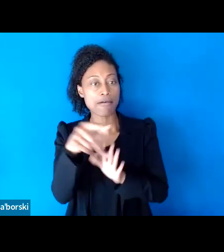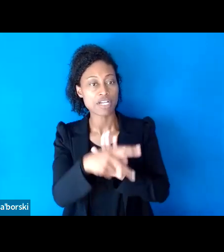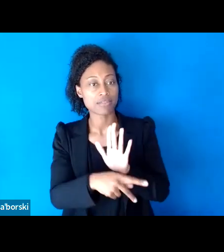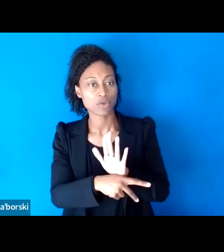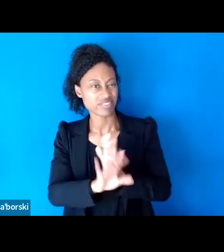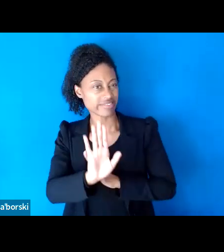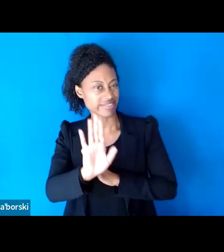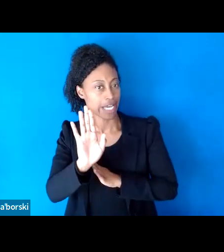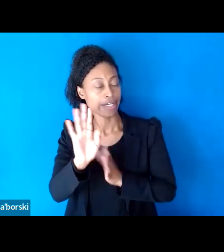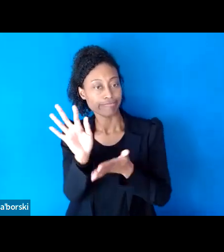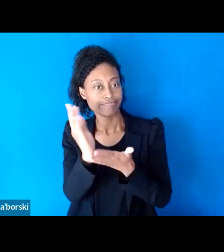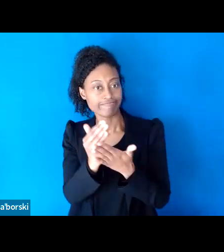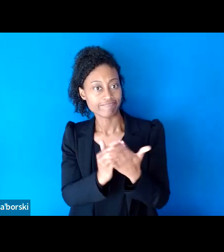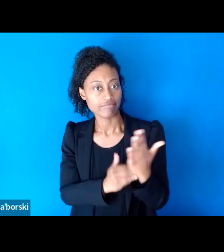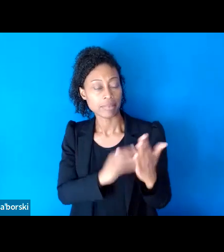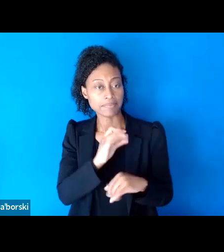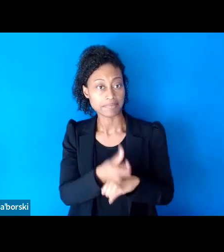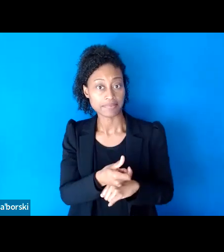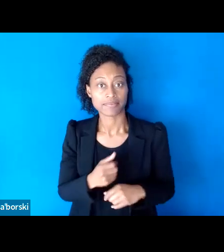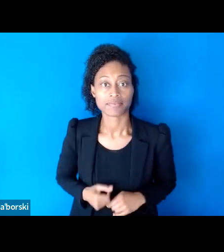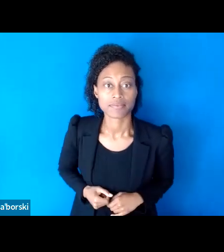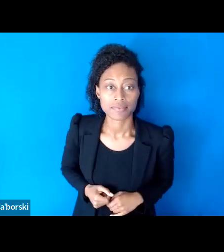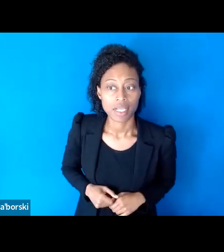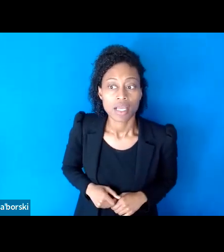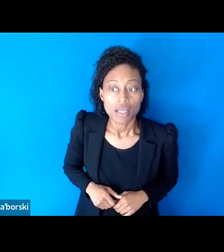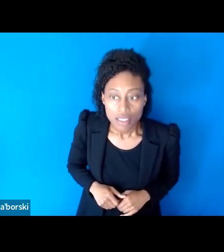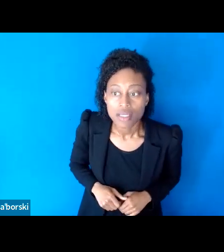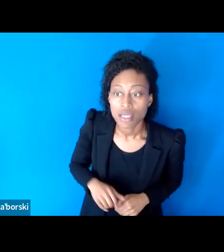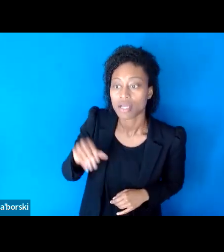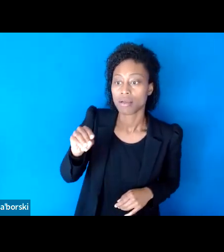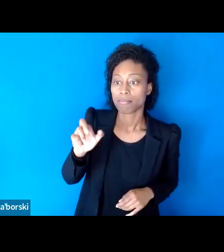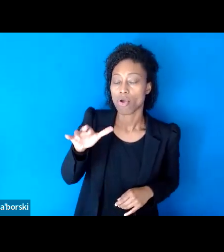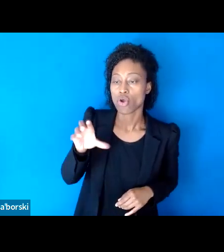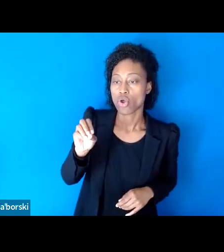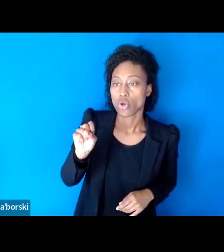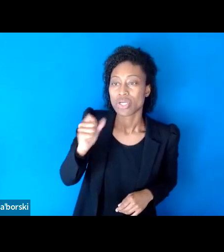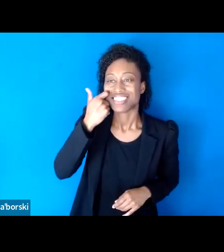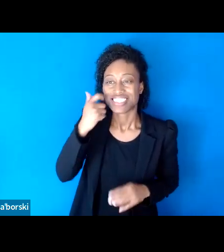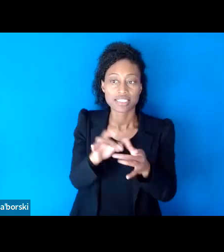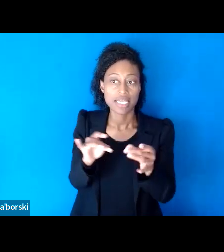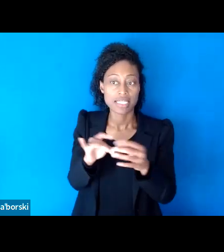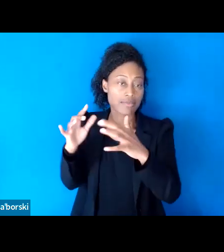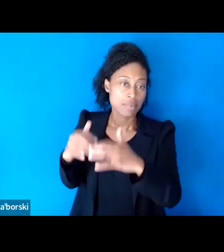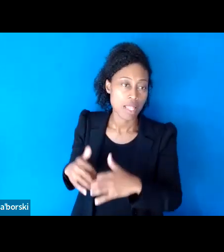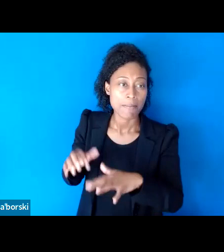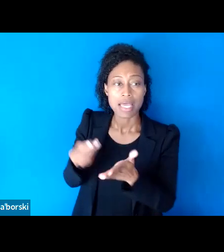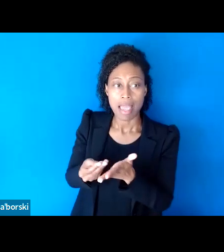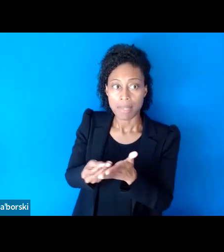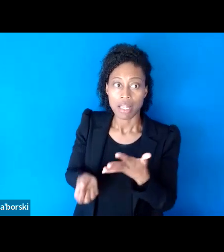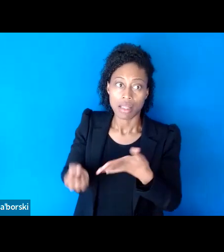off of Marcos talking about dismantling capitalism, Western chauvinism, and US